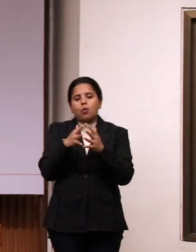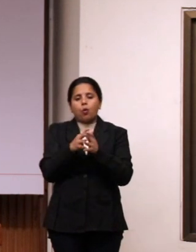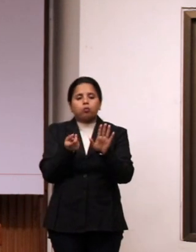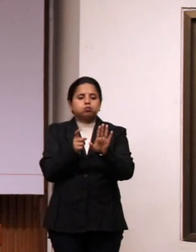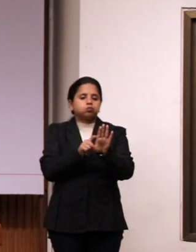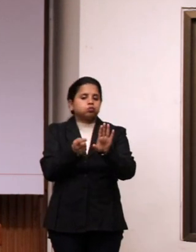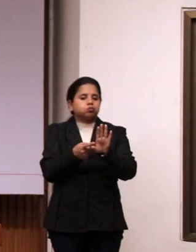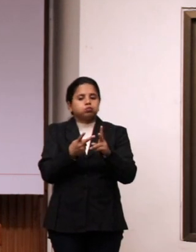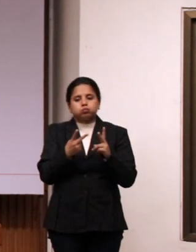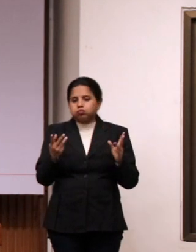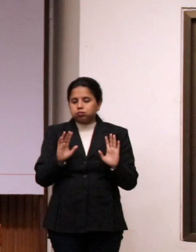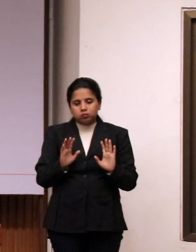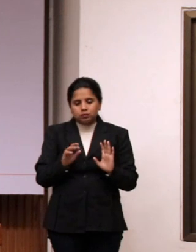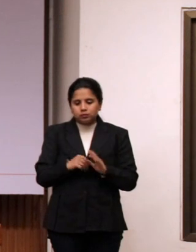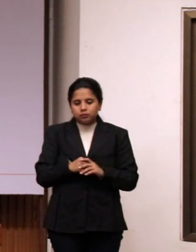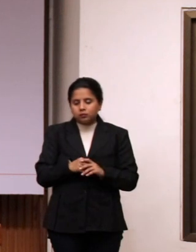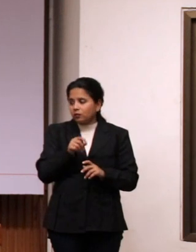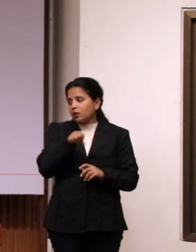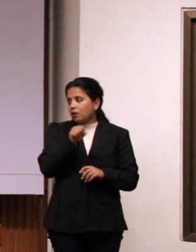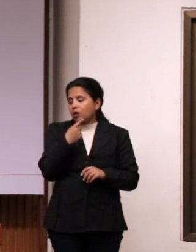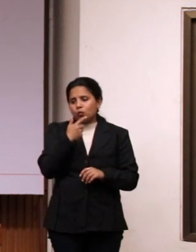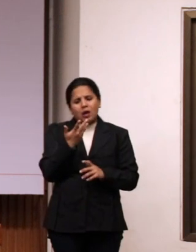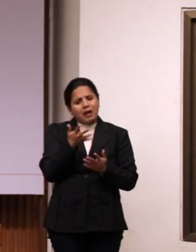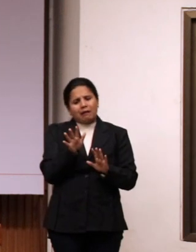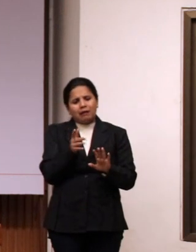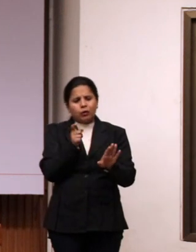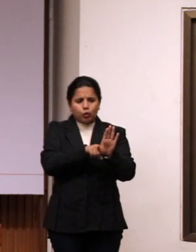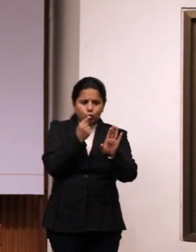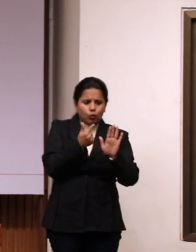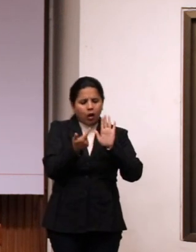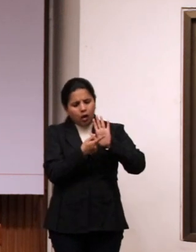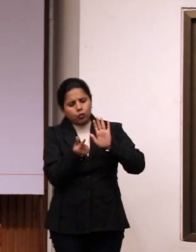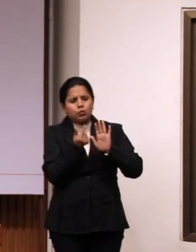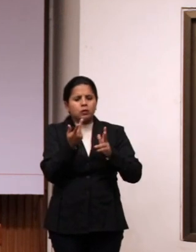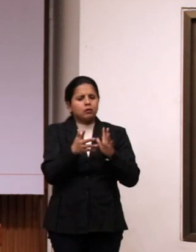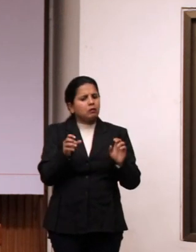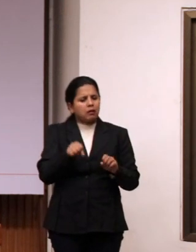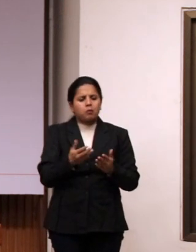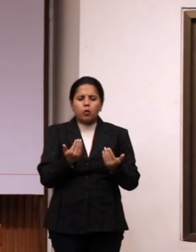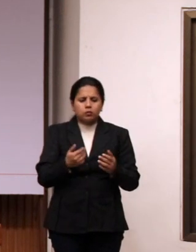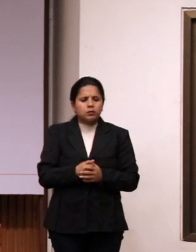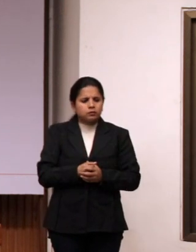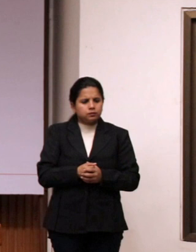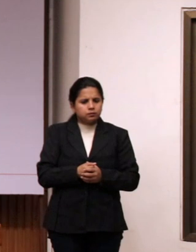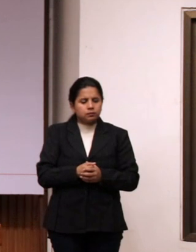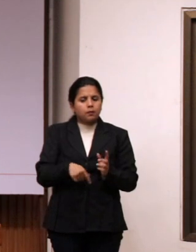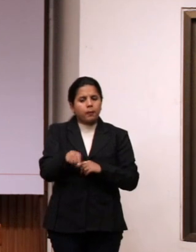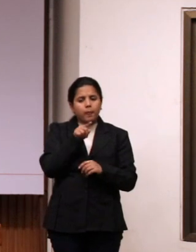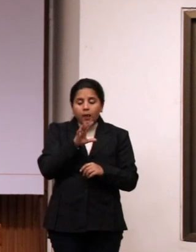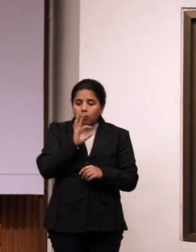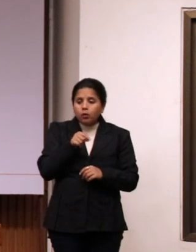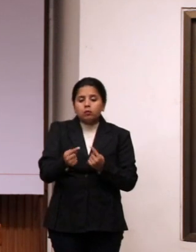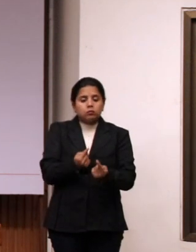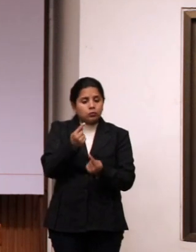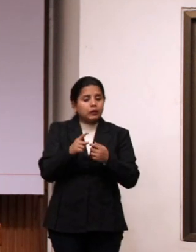sword. You can use it either way, yeah. Right? Cut the throat or cut the grass. But I tell you,